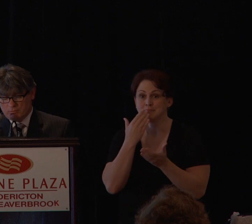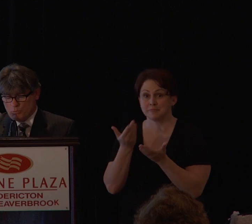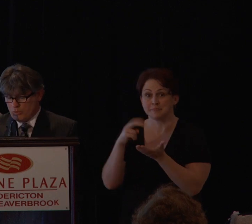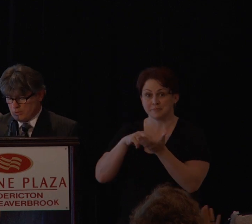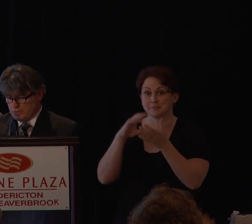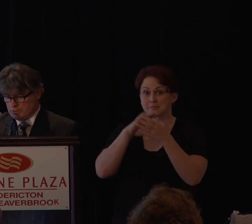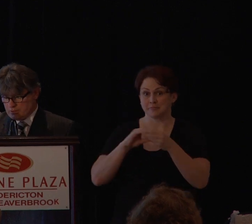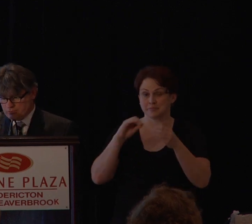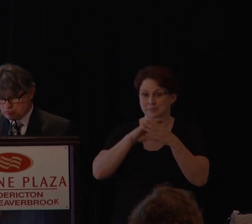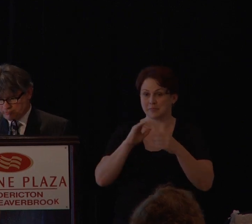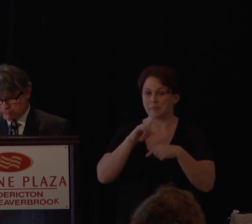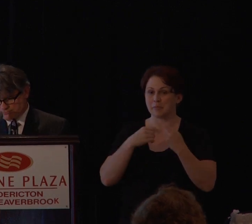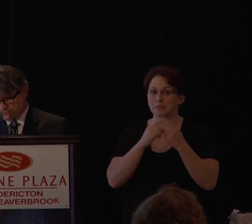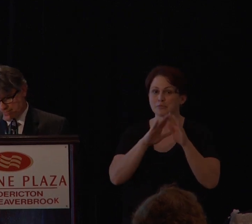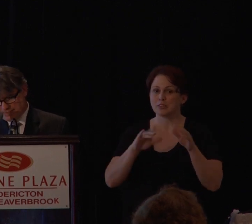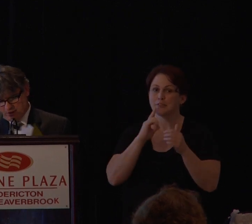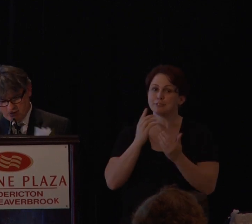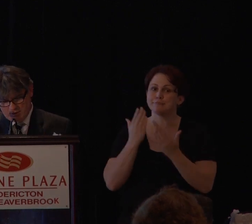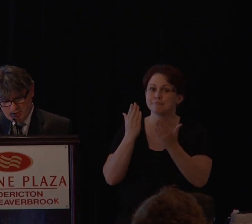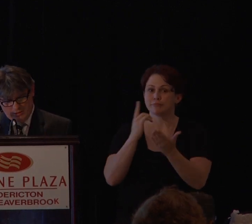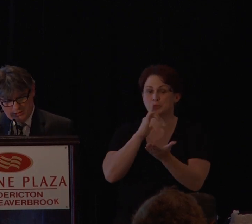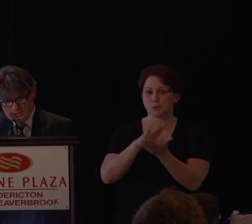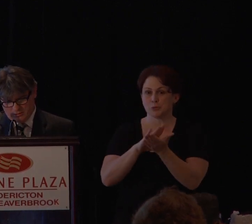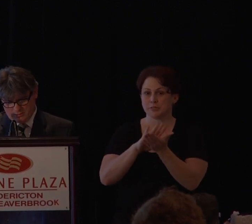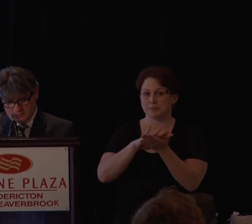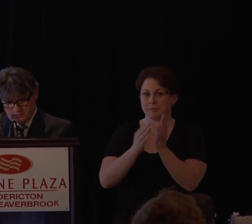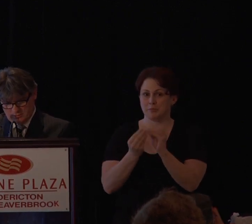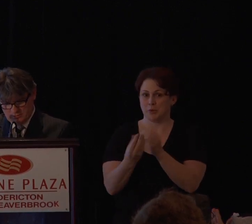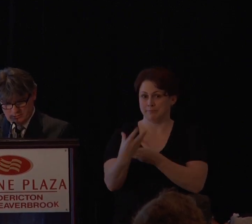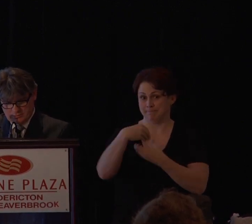education more inclusive.